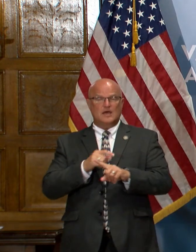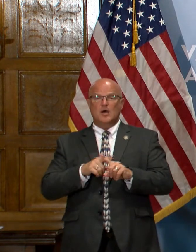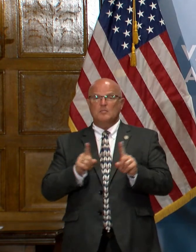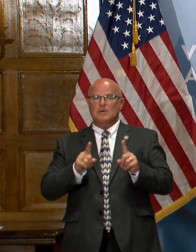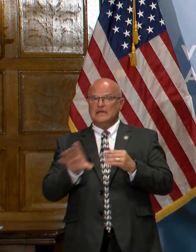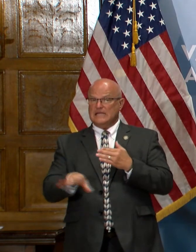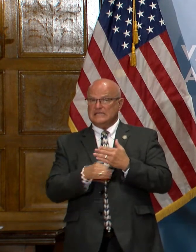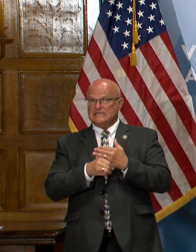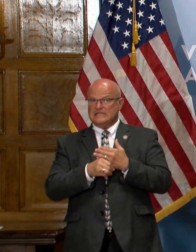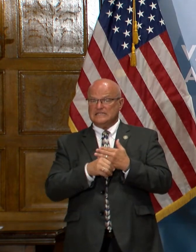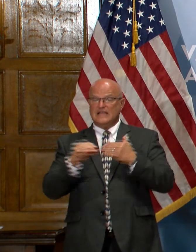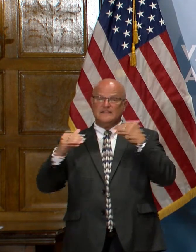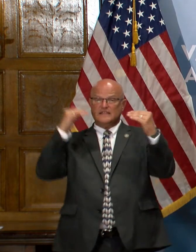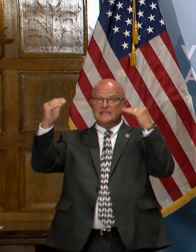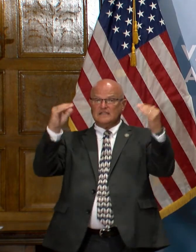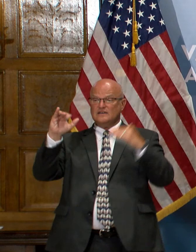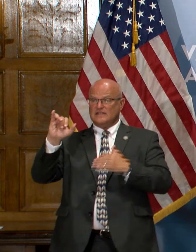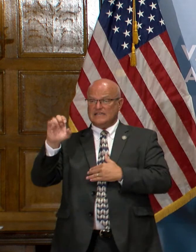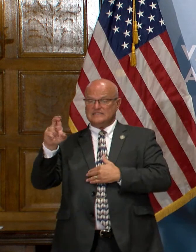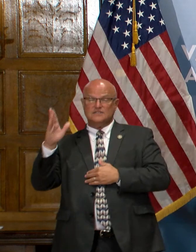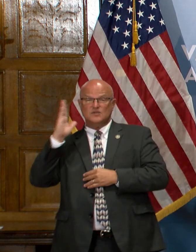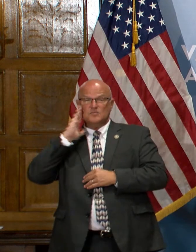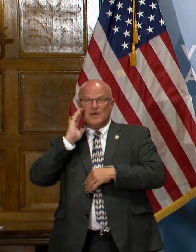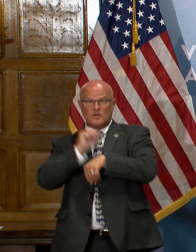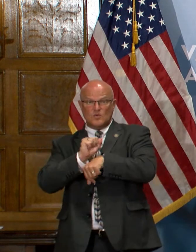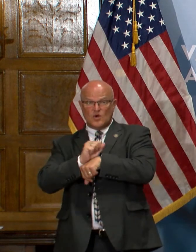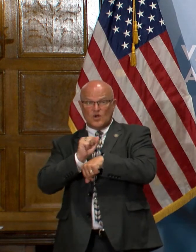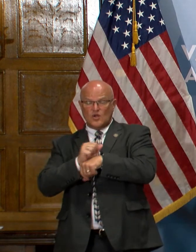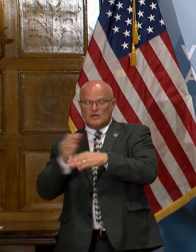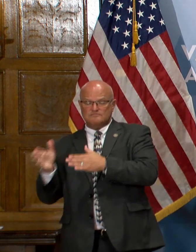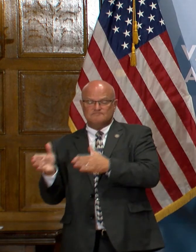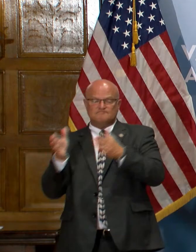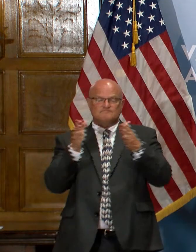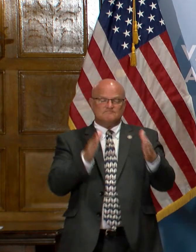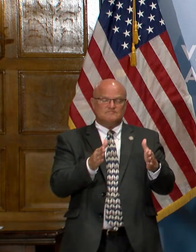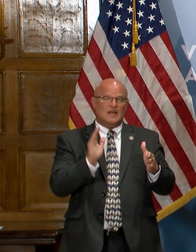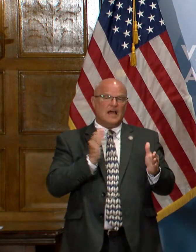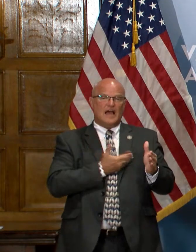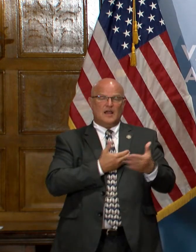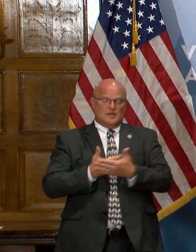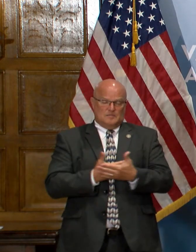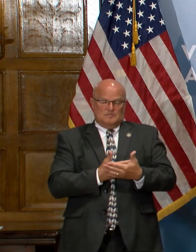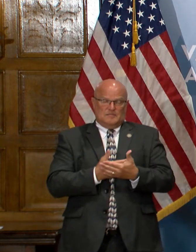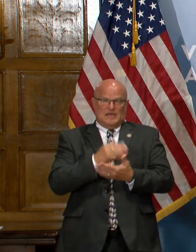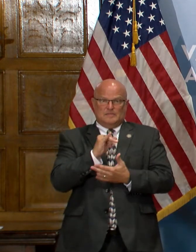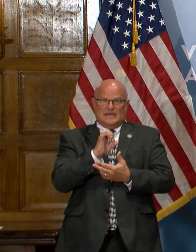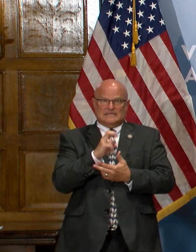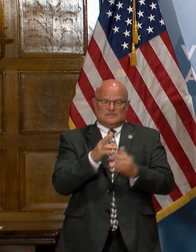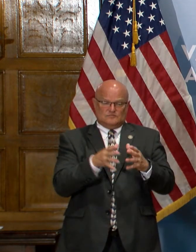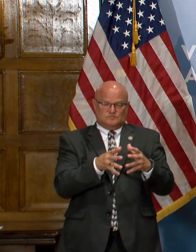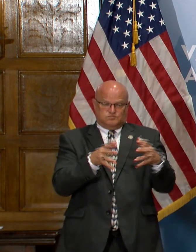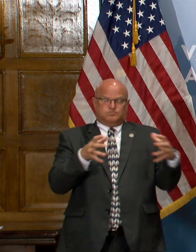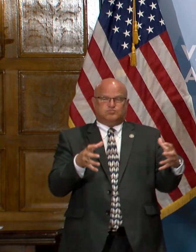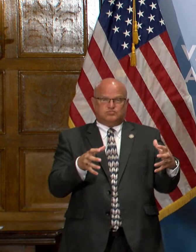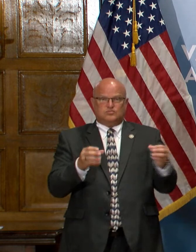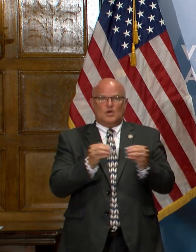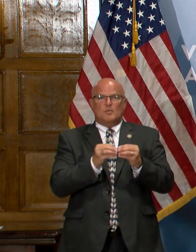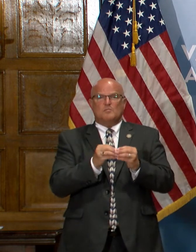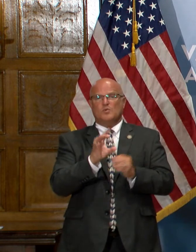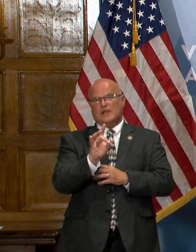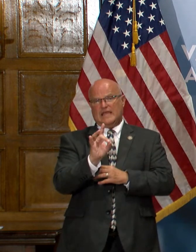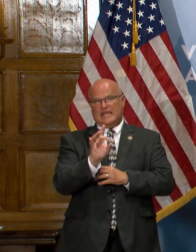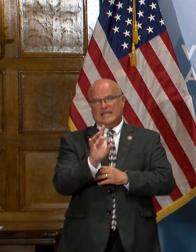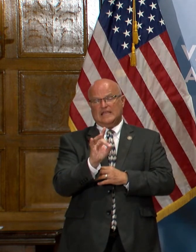in addition to the adult ICU bed expansion that we're working on, we're also trying to expand our neonatal intensive care unit by another 8